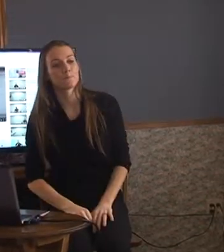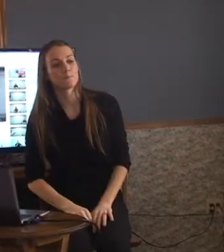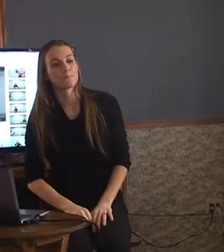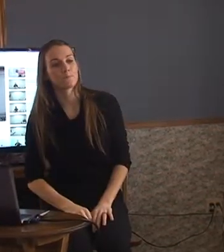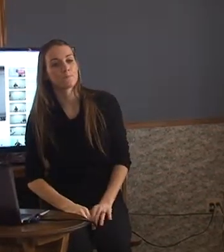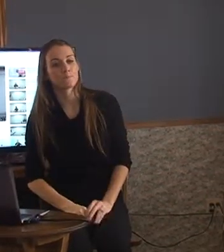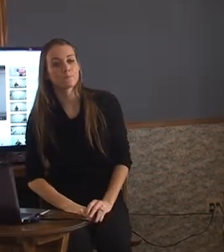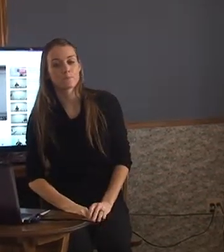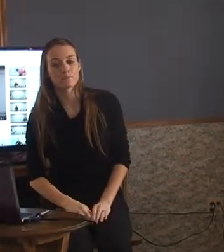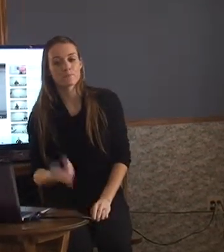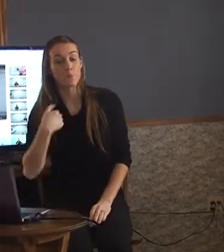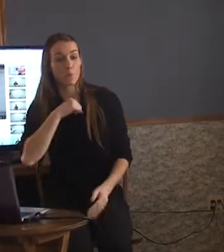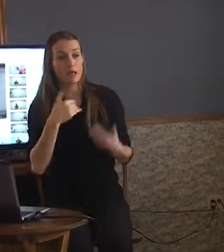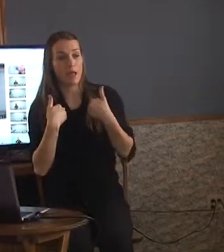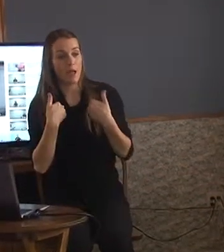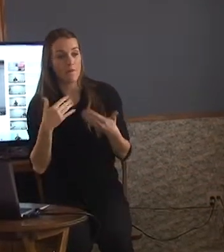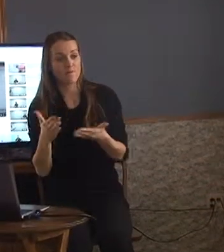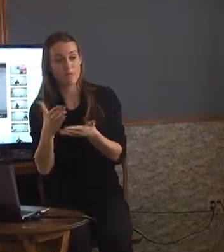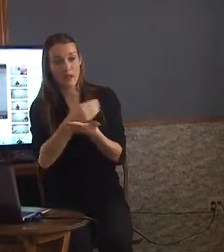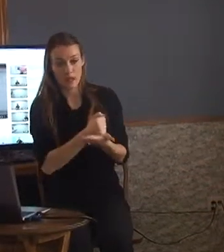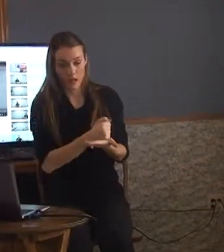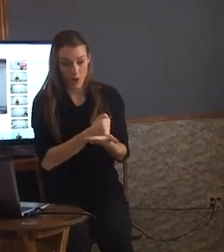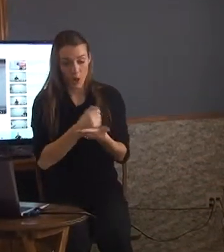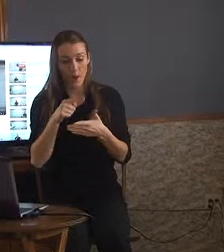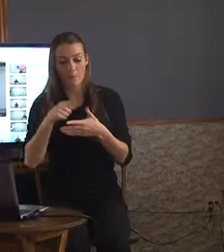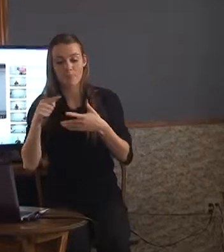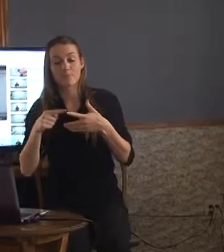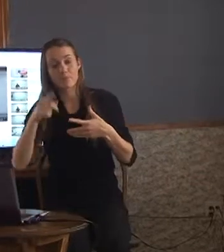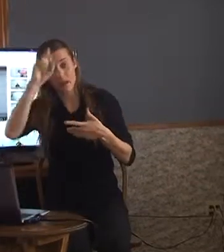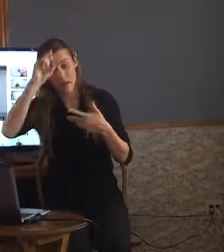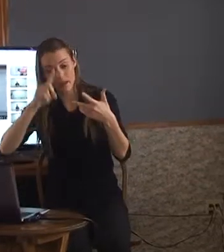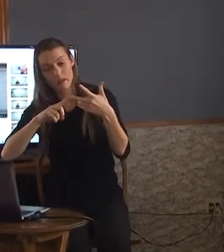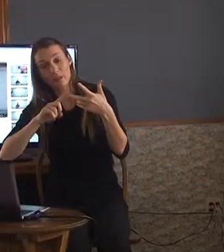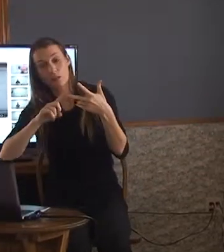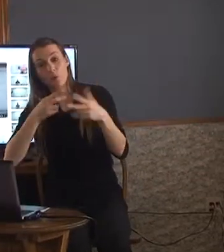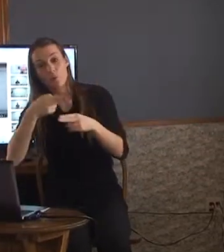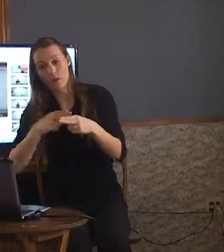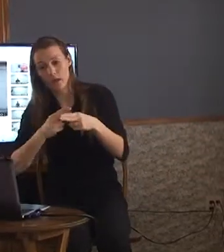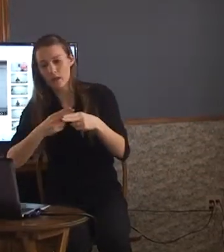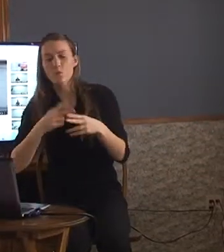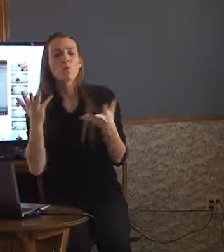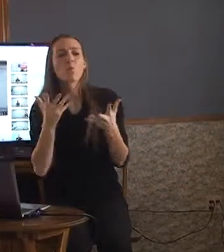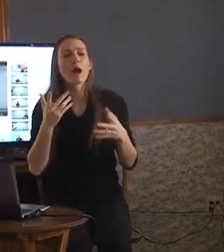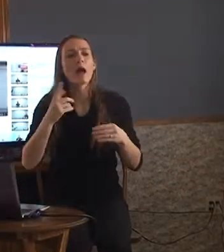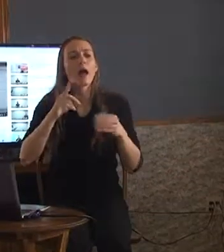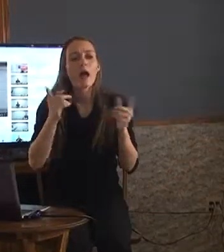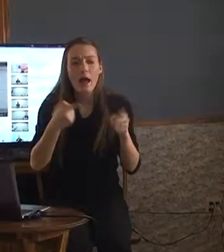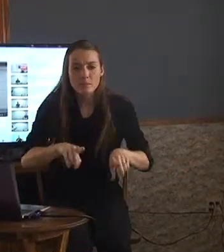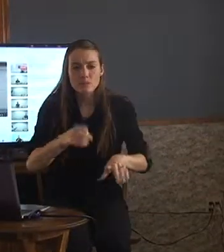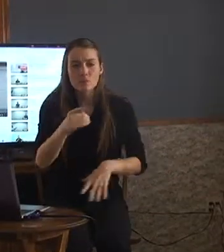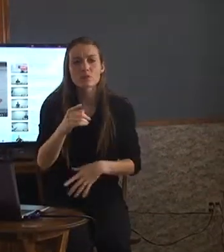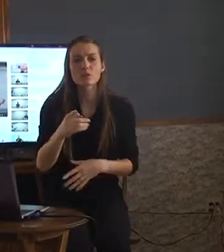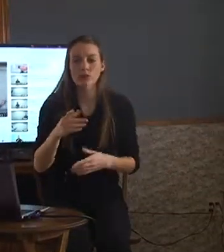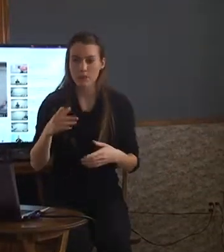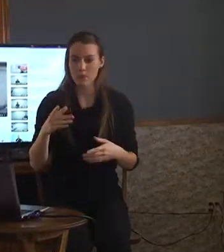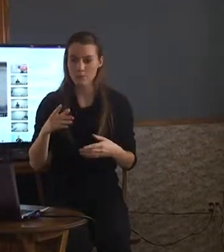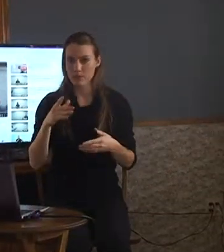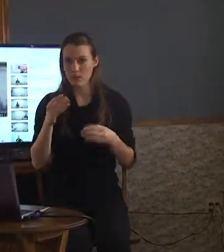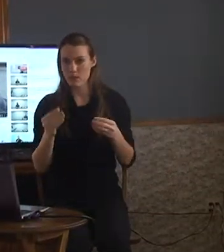We already have income, we have miles per hour, we have height, weight. What happens when you get up in the morning? Maybe you check weather for this